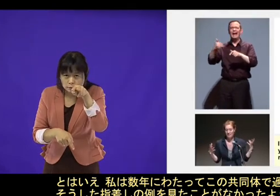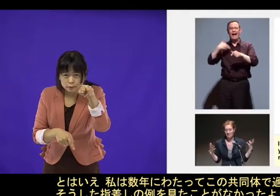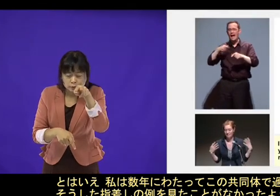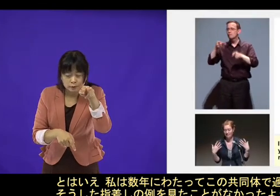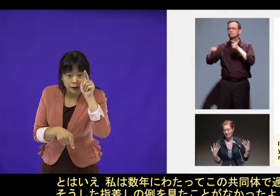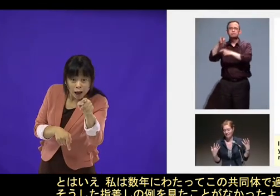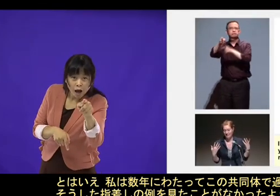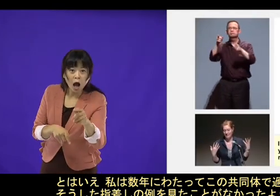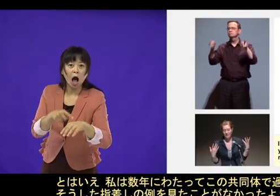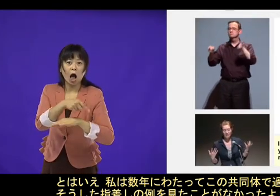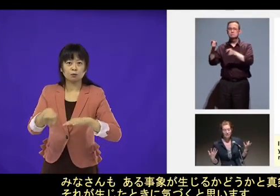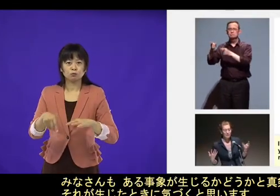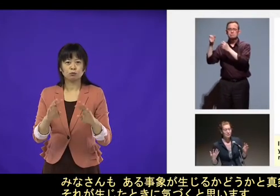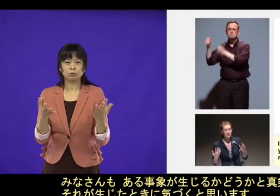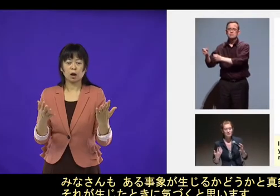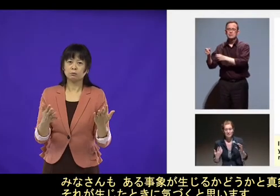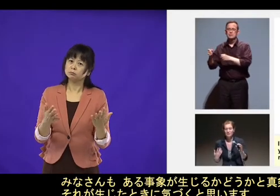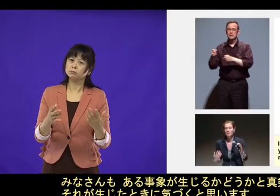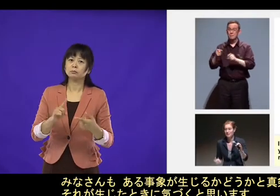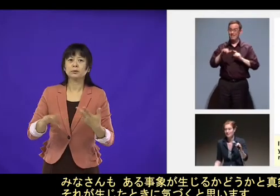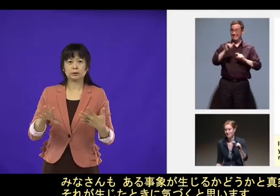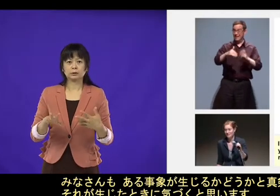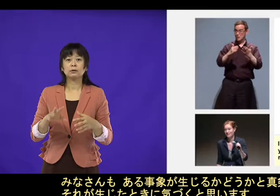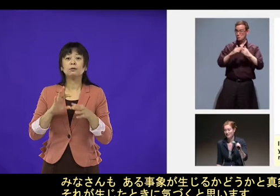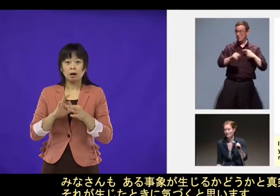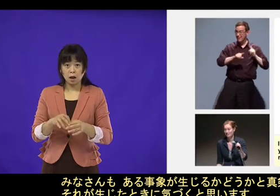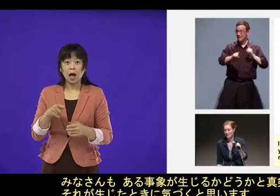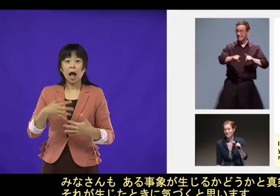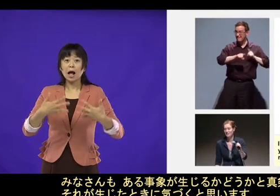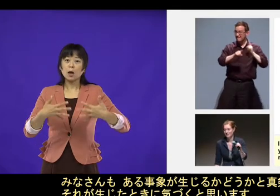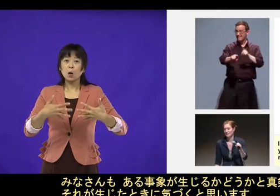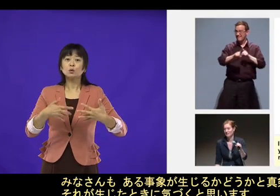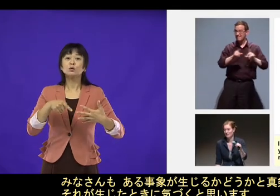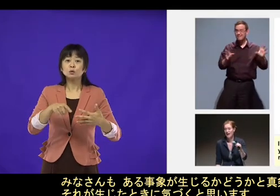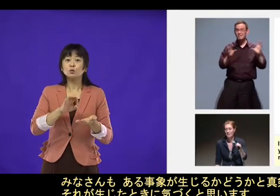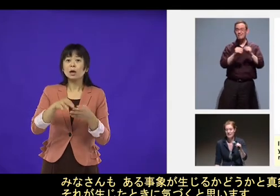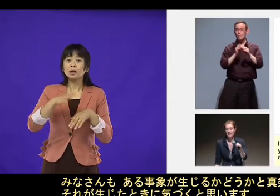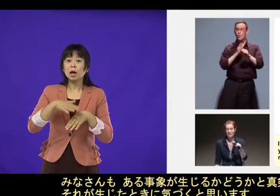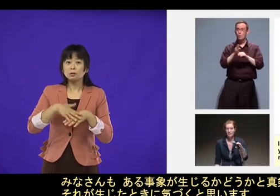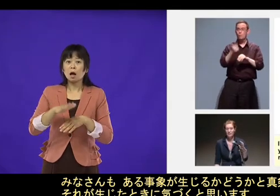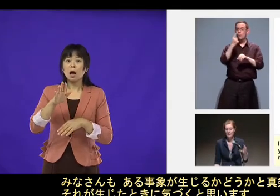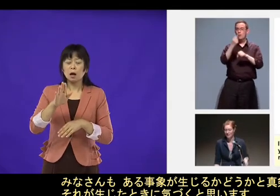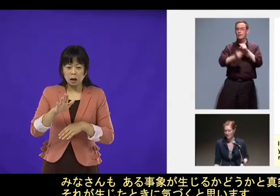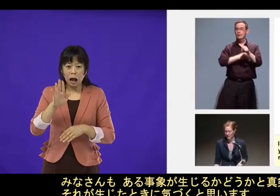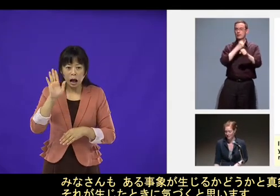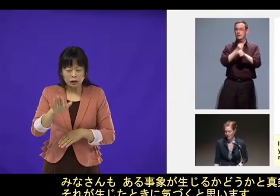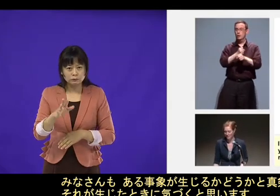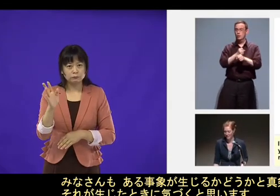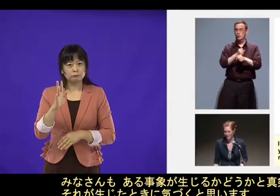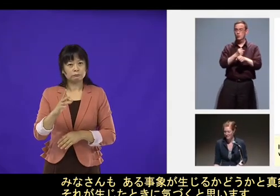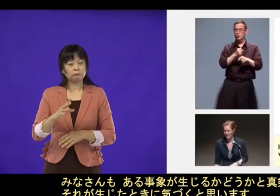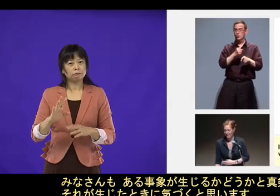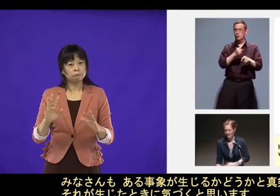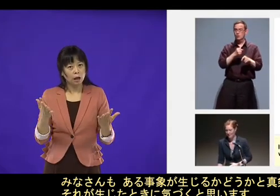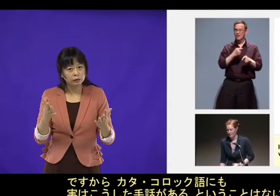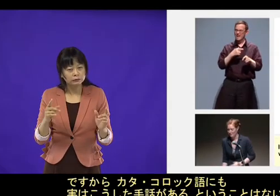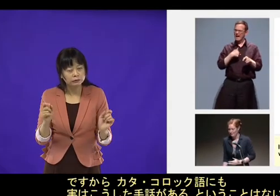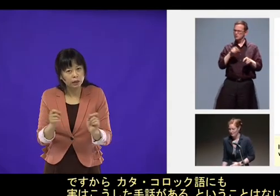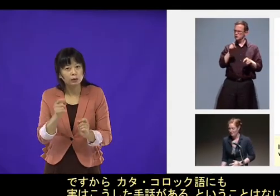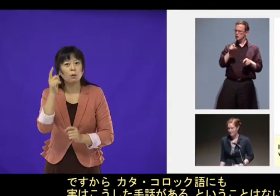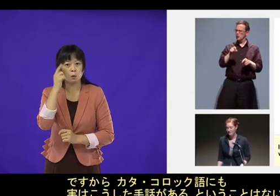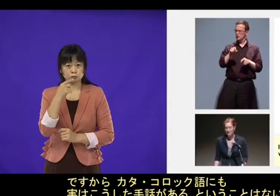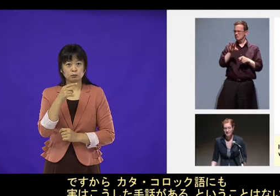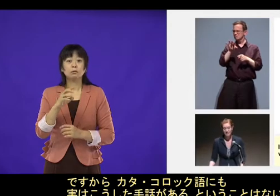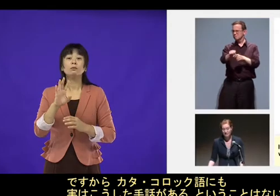a really, if you'd notice if something was happening, if you were really looking for it, right? So